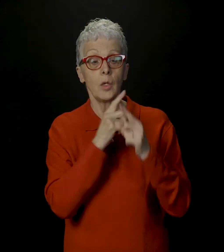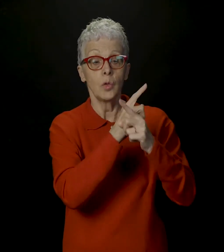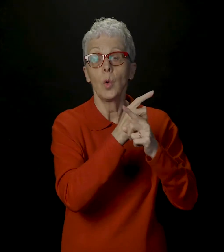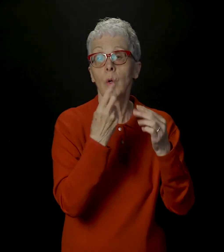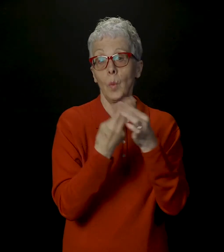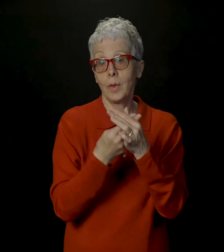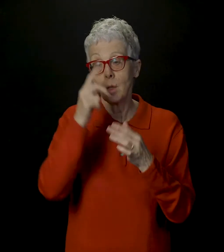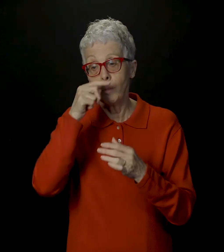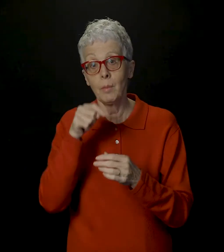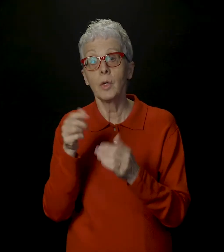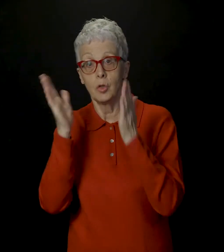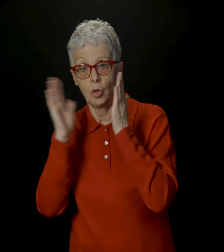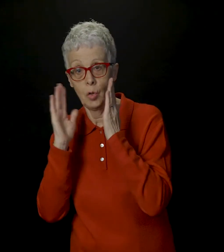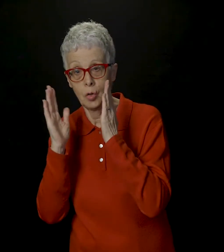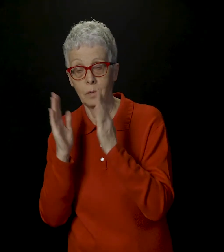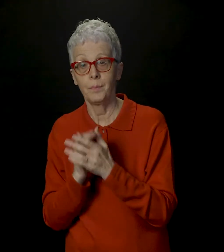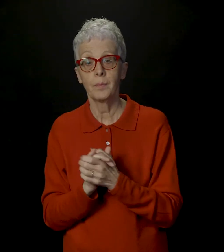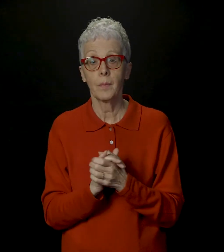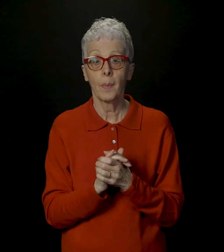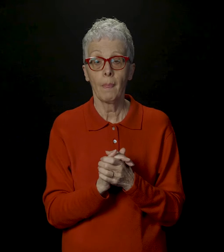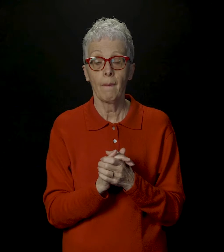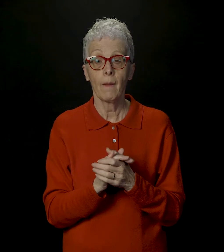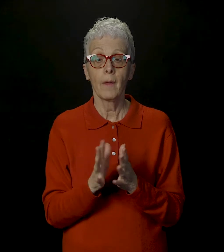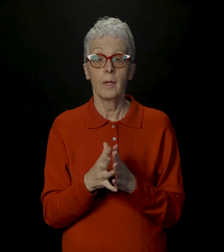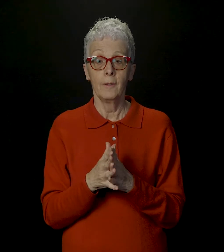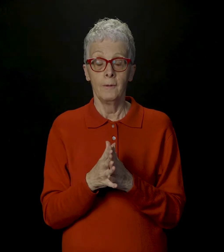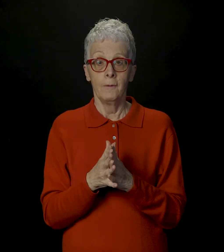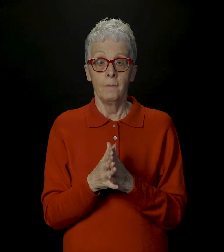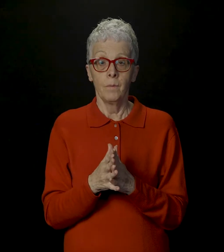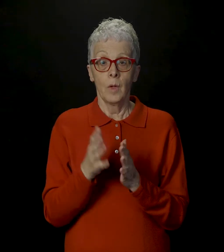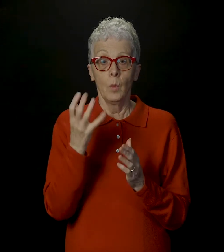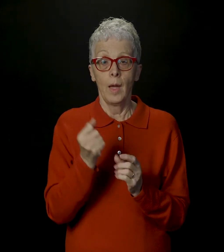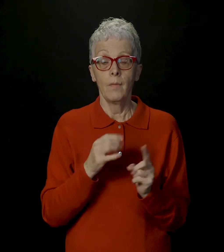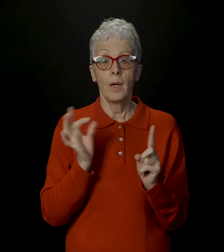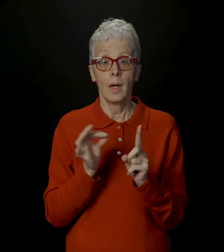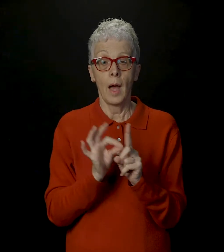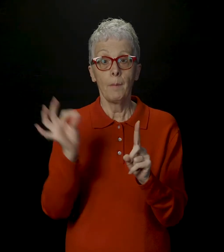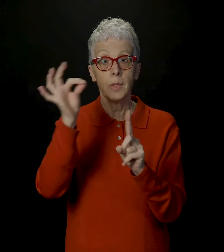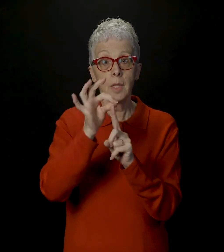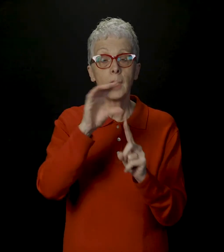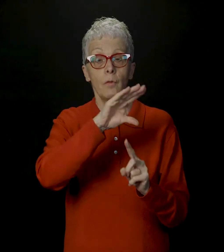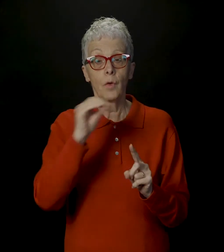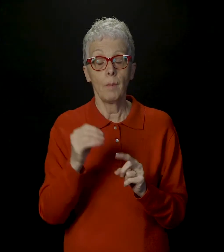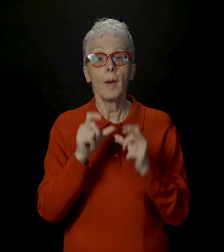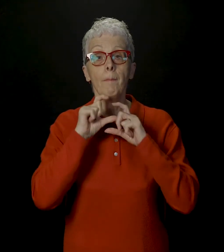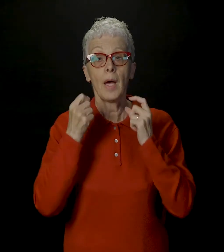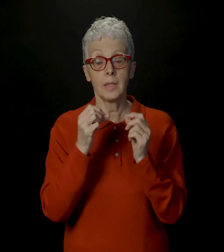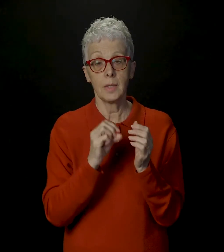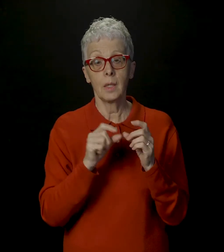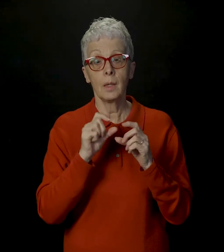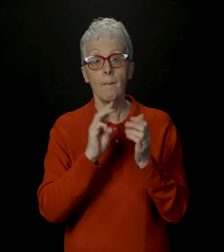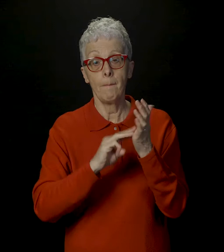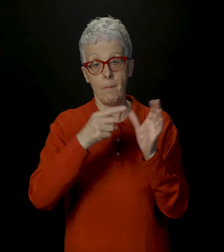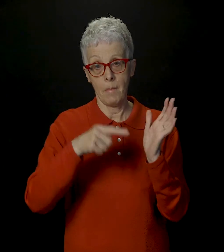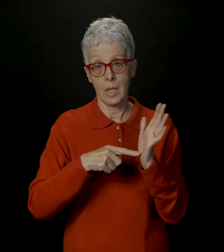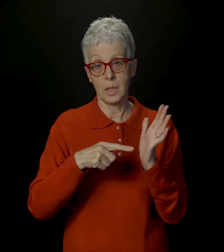you And just unpack The incredible work That One Care is doing We've got a bit Of an update From our senior pastor Matthew Jacoby So